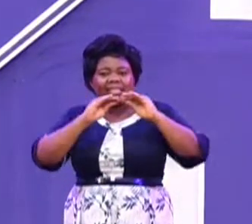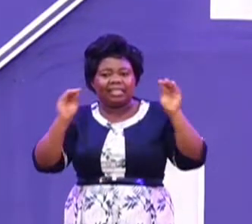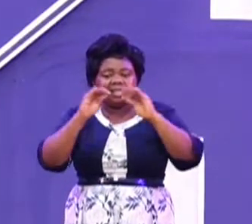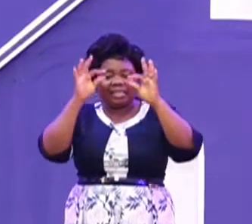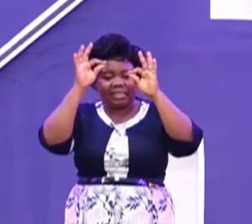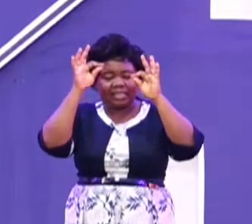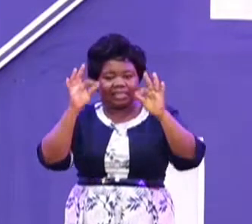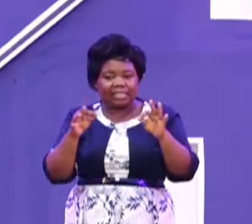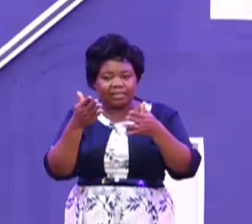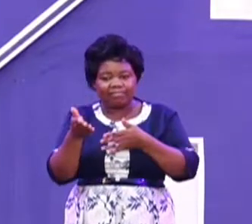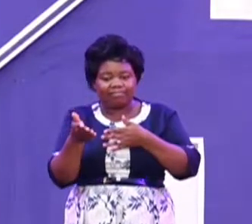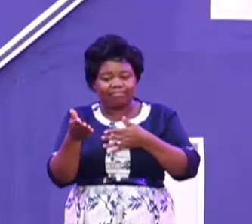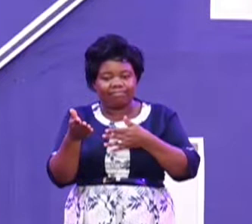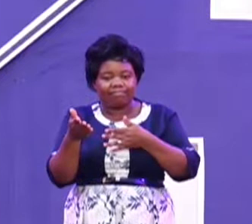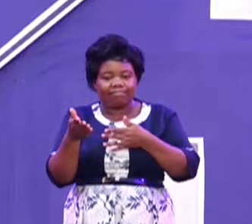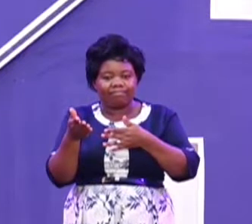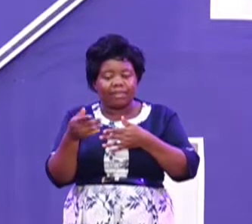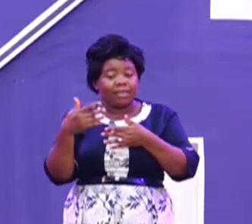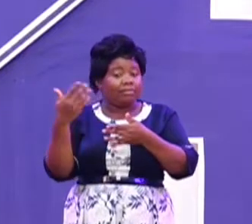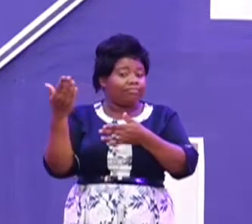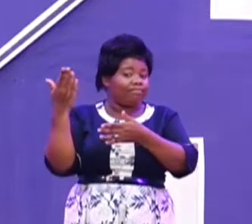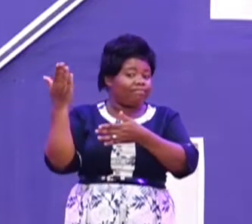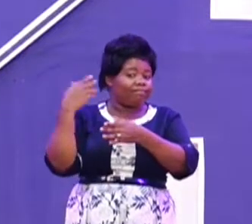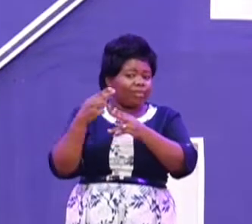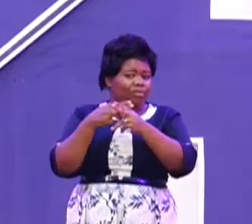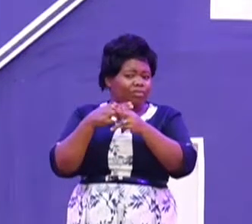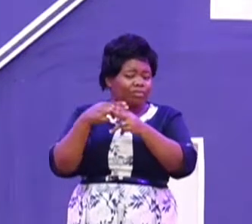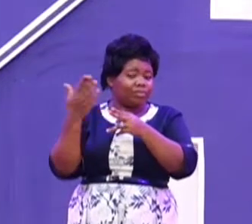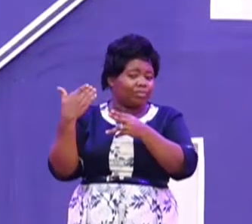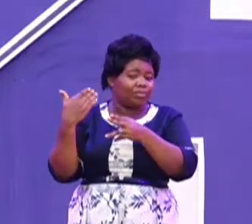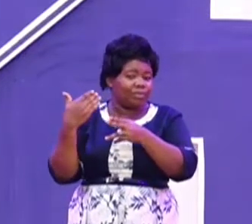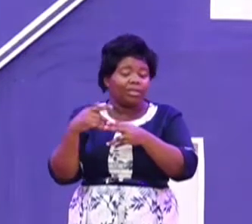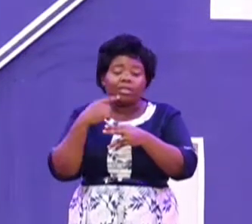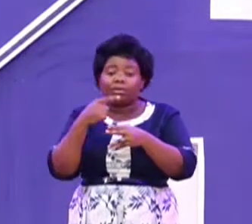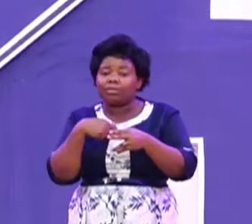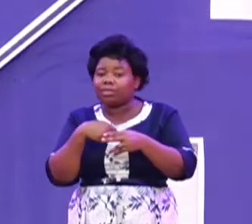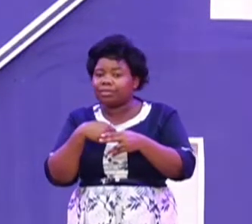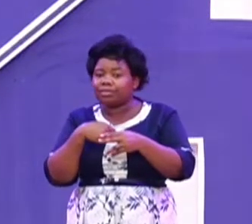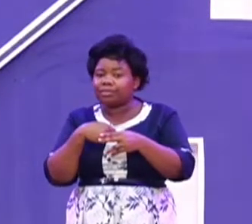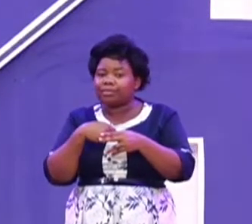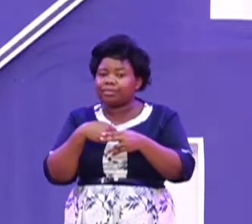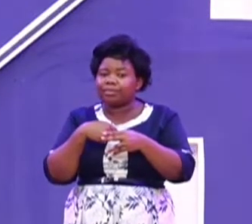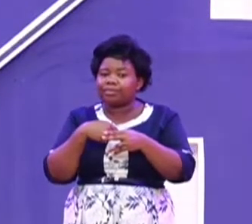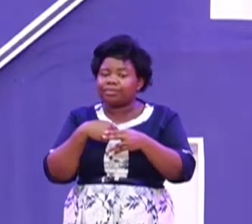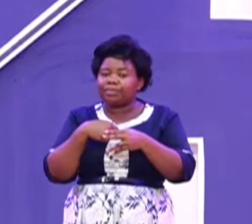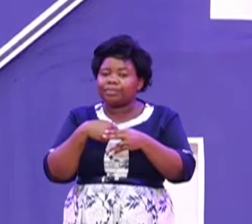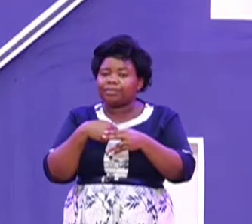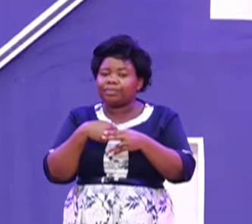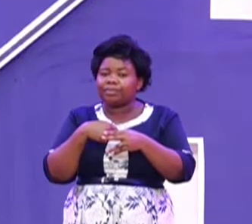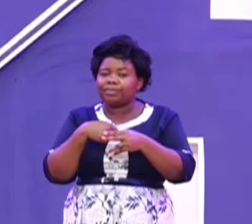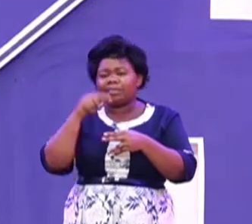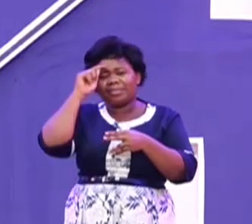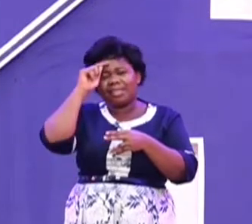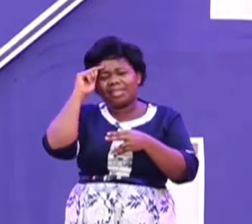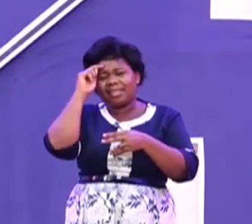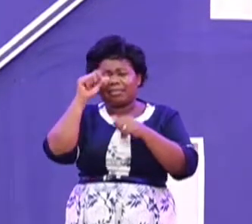kusomesa kunsomesa eno. Recently. He told me. Yangamba munaku sinti nyinji nyo. I think about